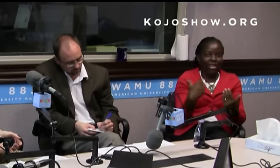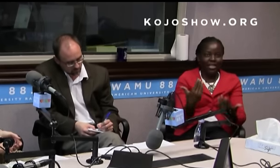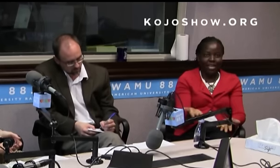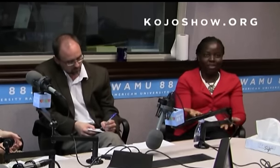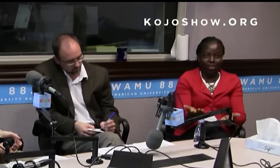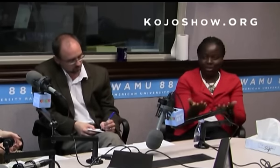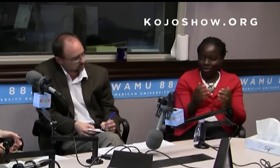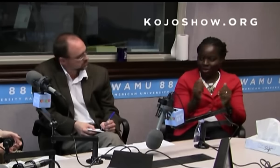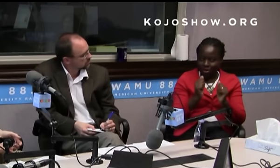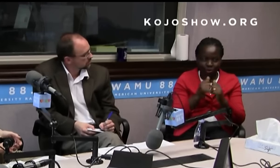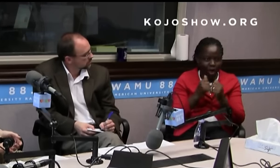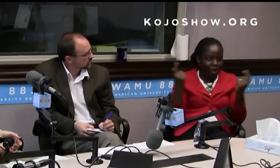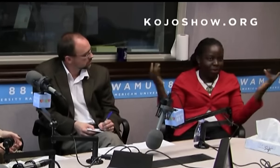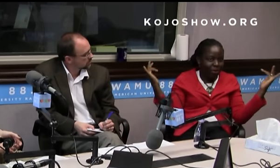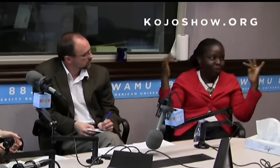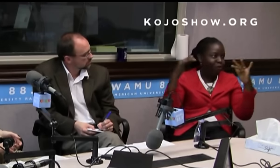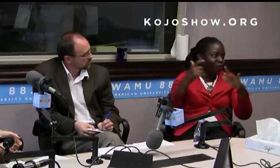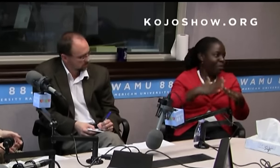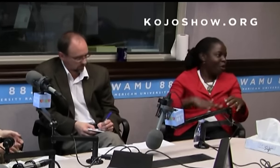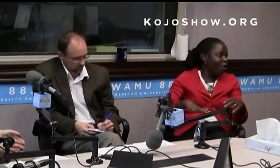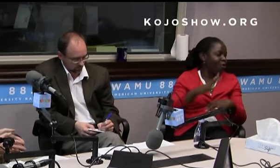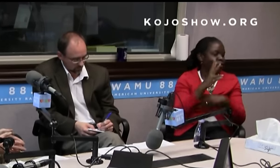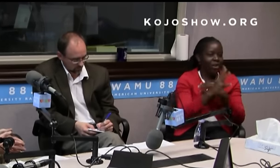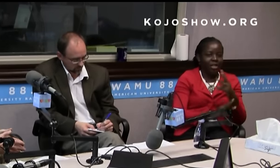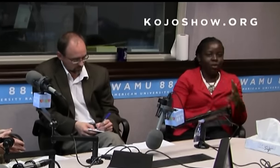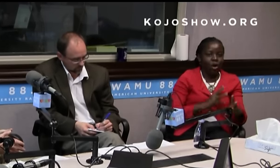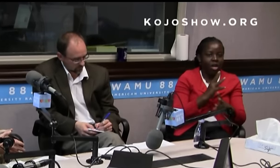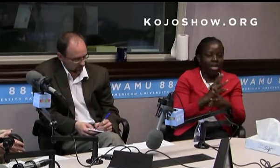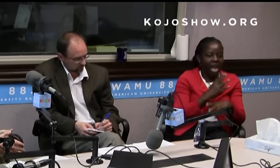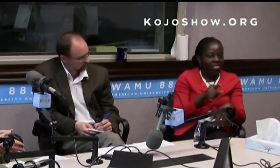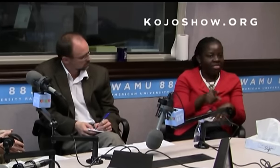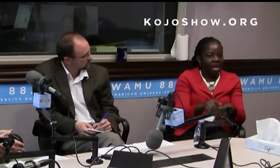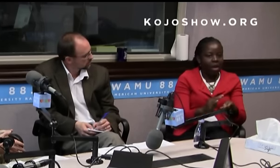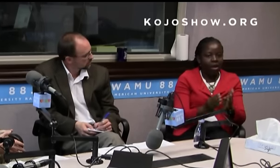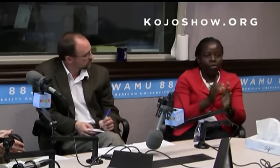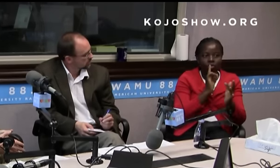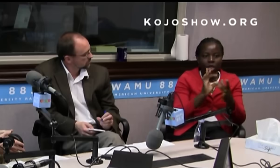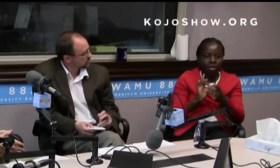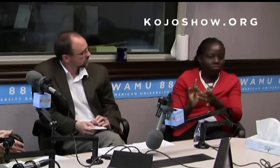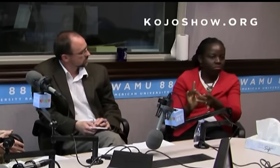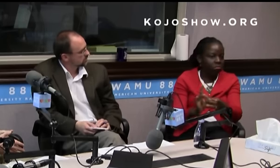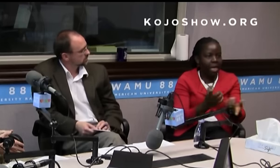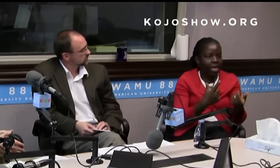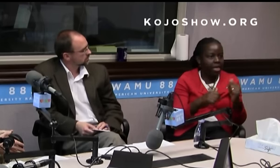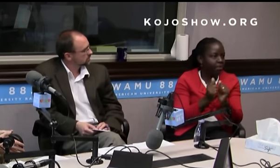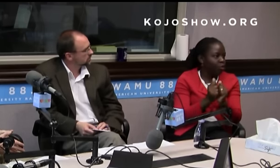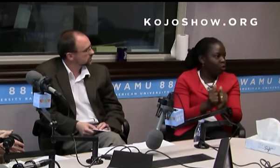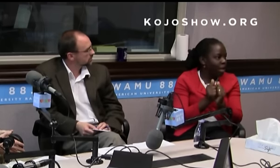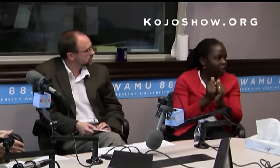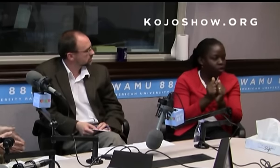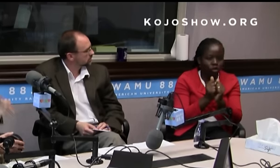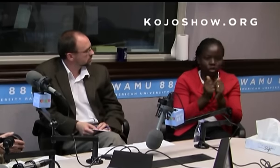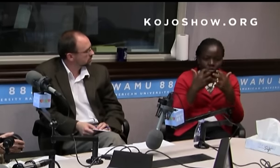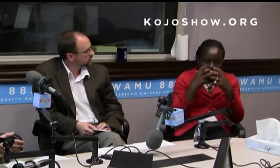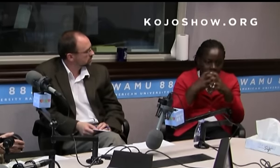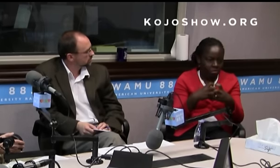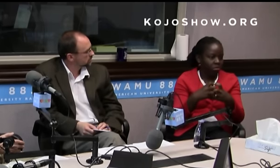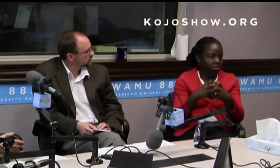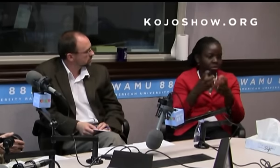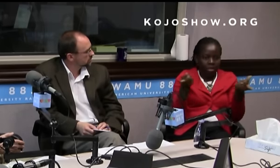you fast forward to this year, South Africa just hosted the World Federation of the Deaf Convention with people